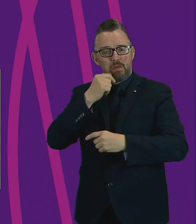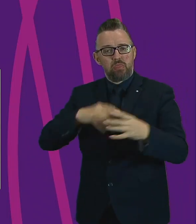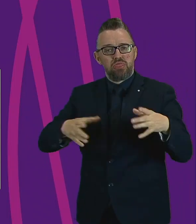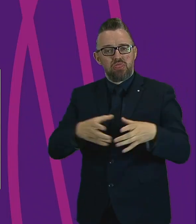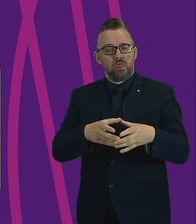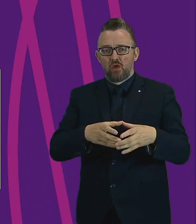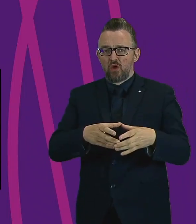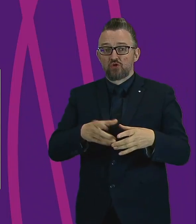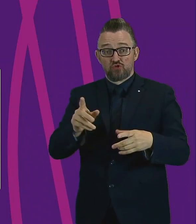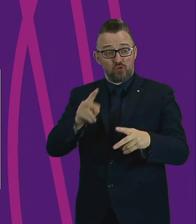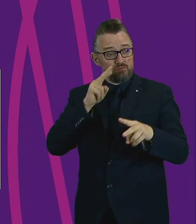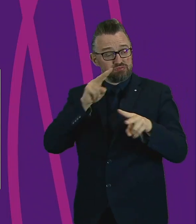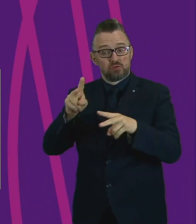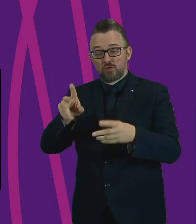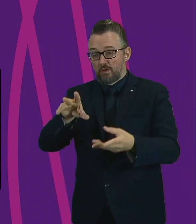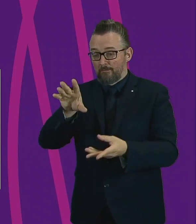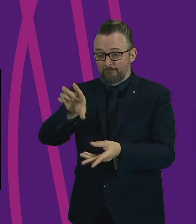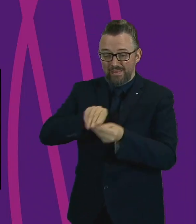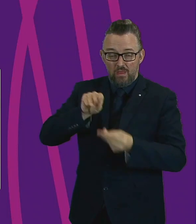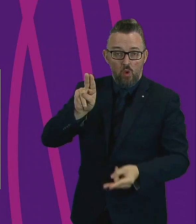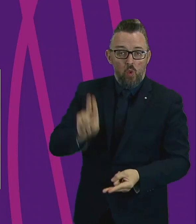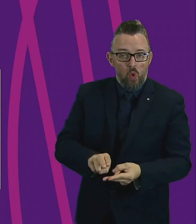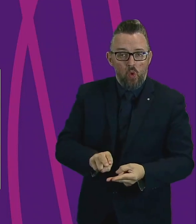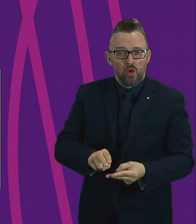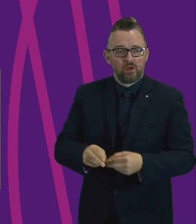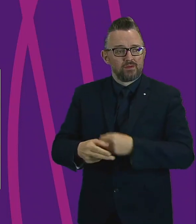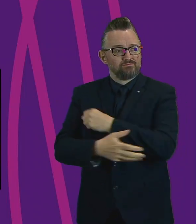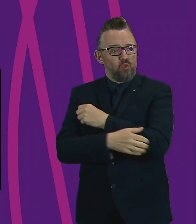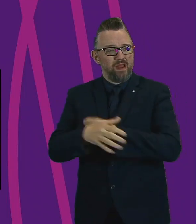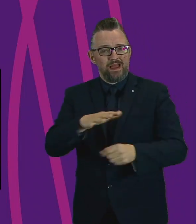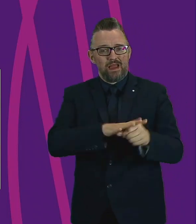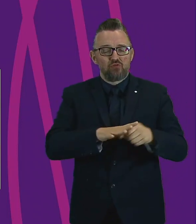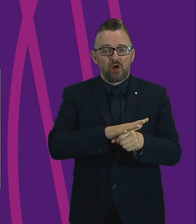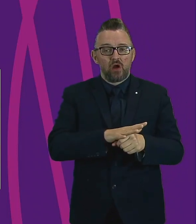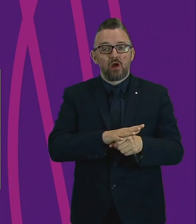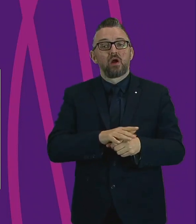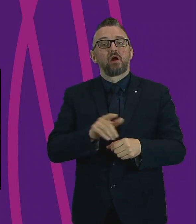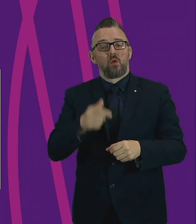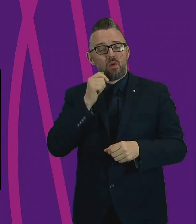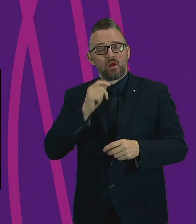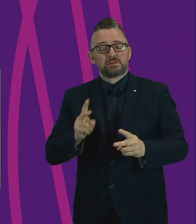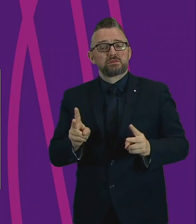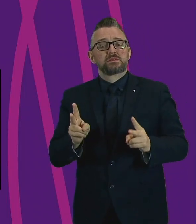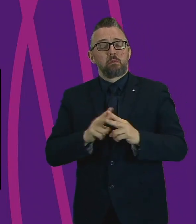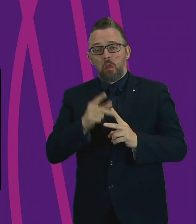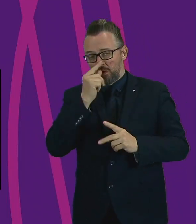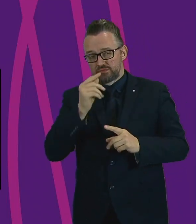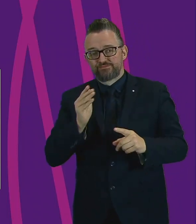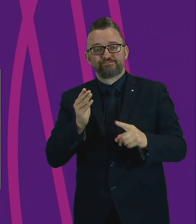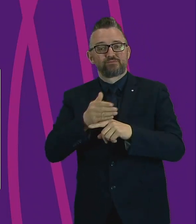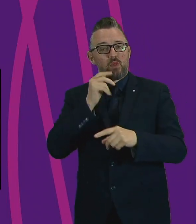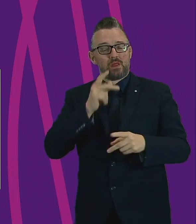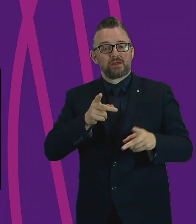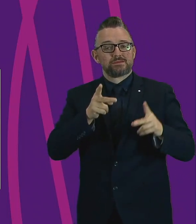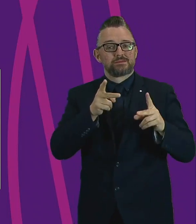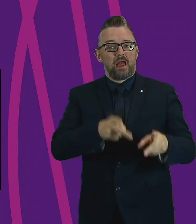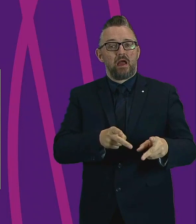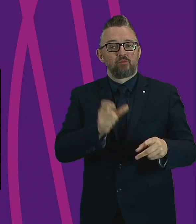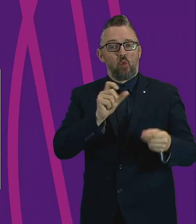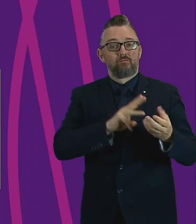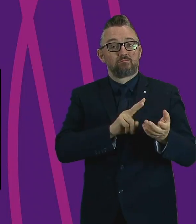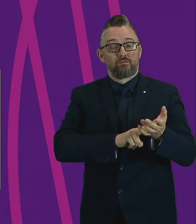all to see. If you're low paid, if you live in a deprived community, you're twice as likely to be hospitalised and die from COVID than if you come from